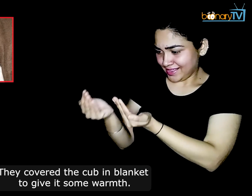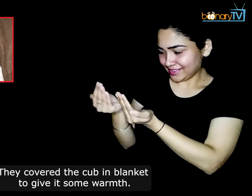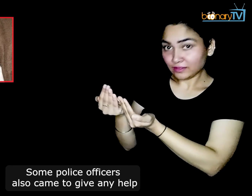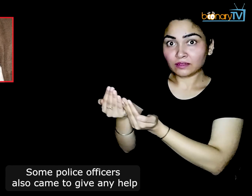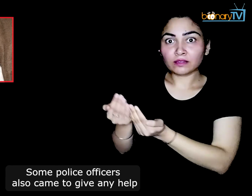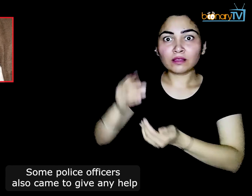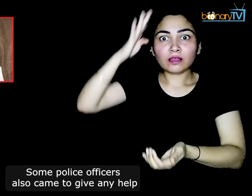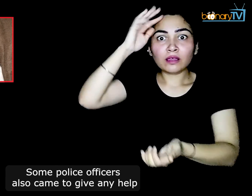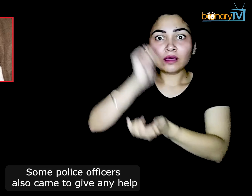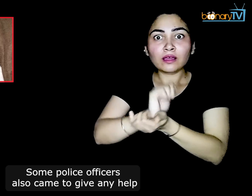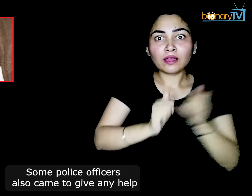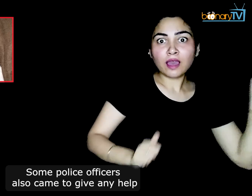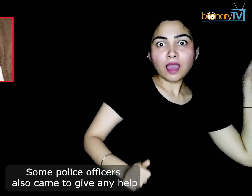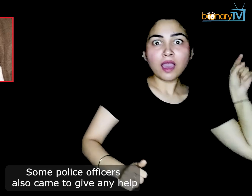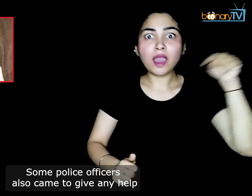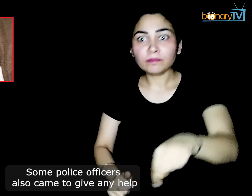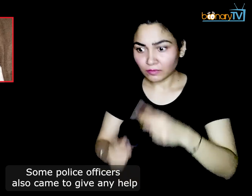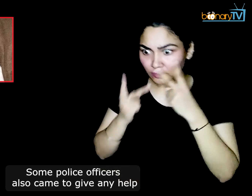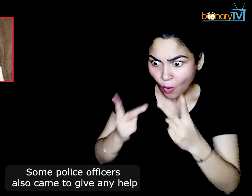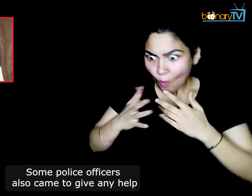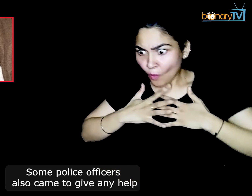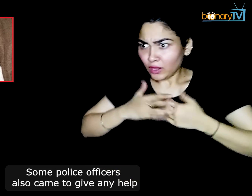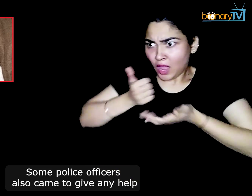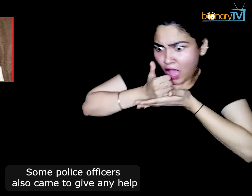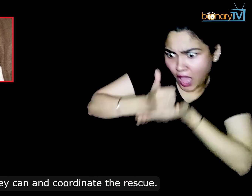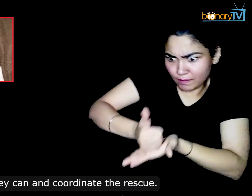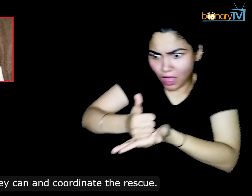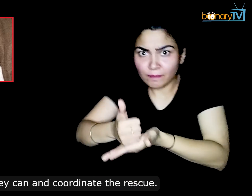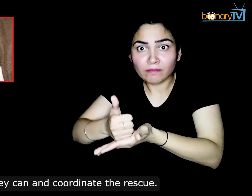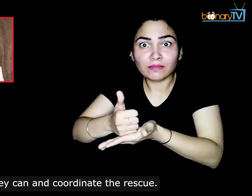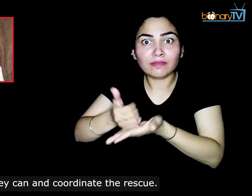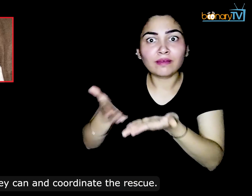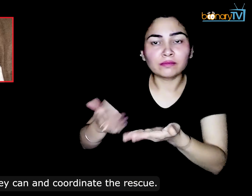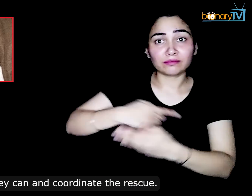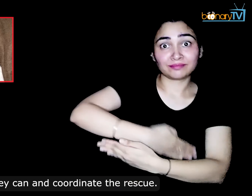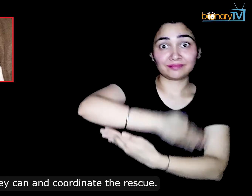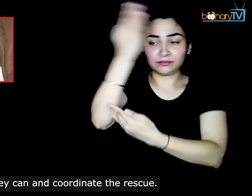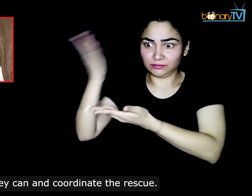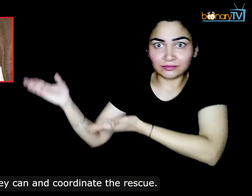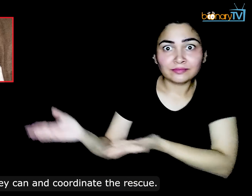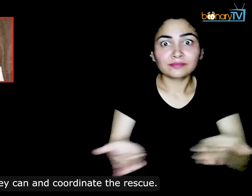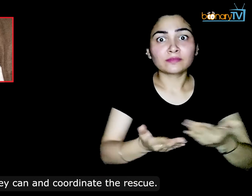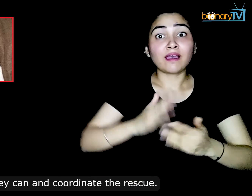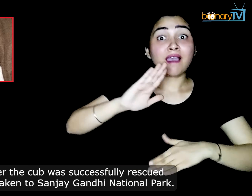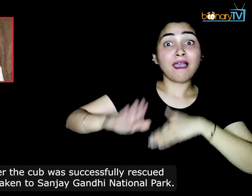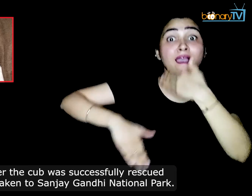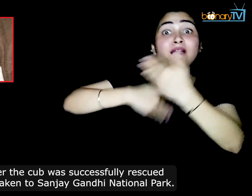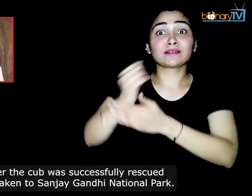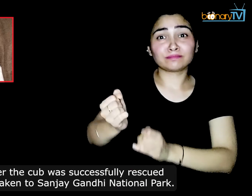Some police officers also came to give any help they can and coordinate the rescue. Later, the